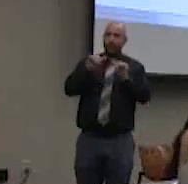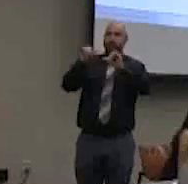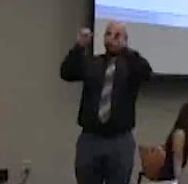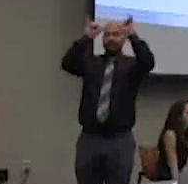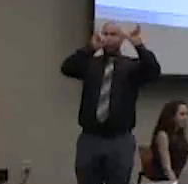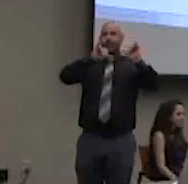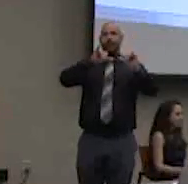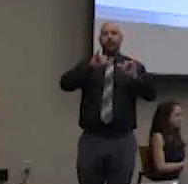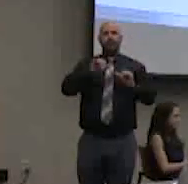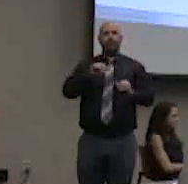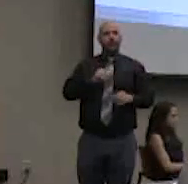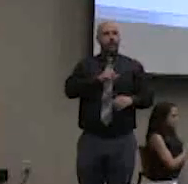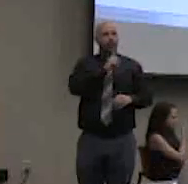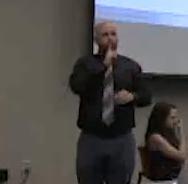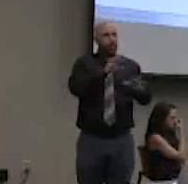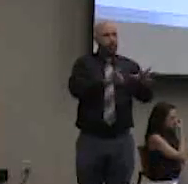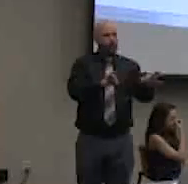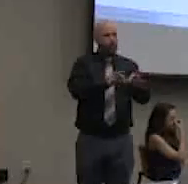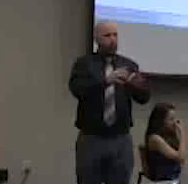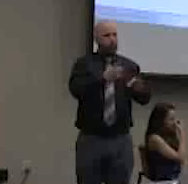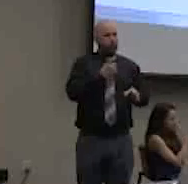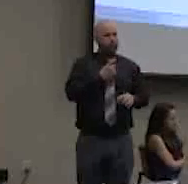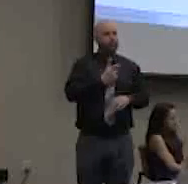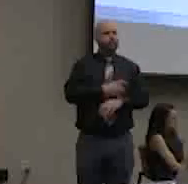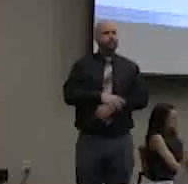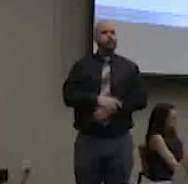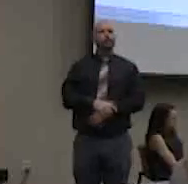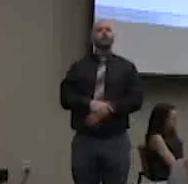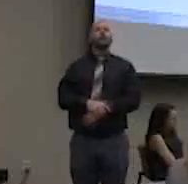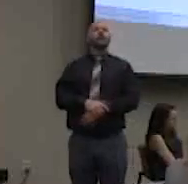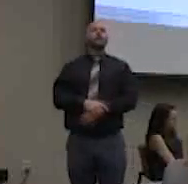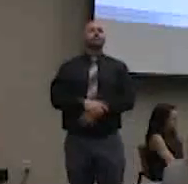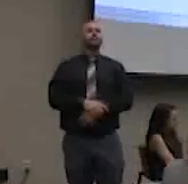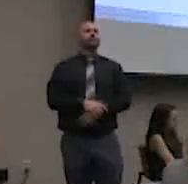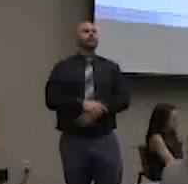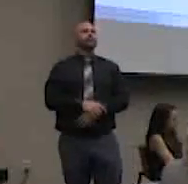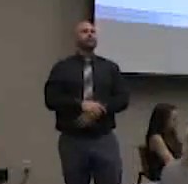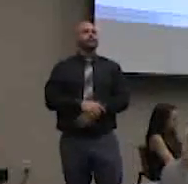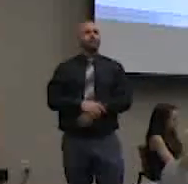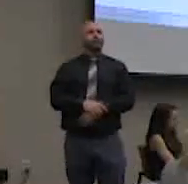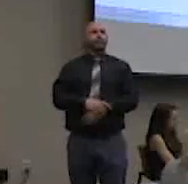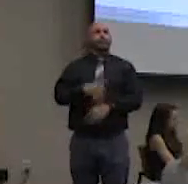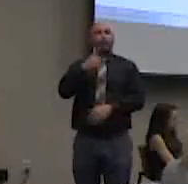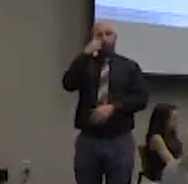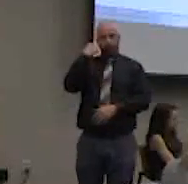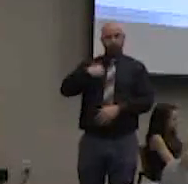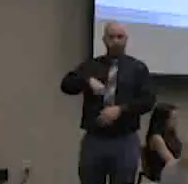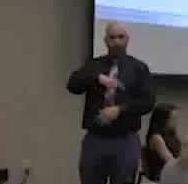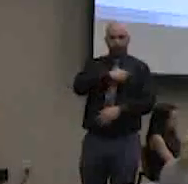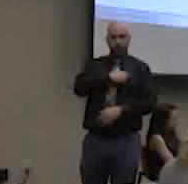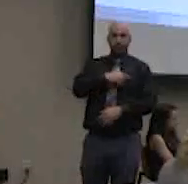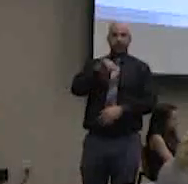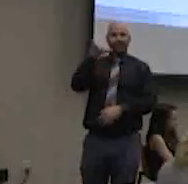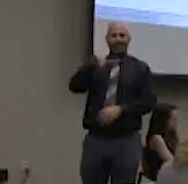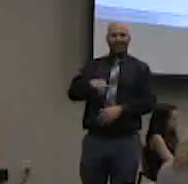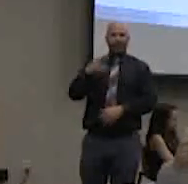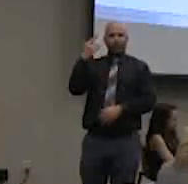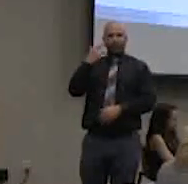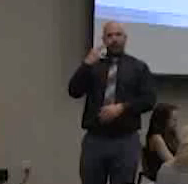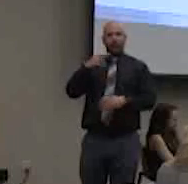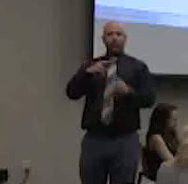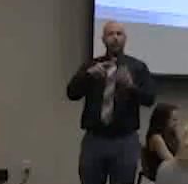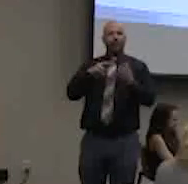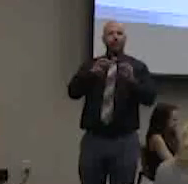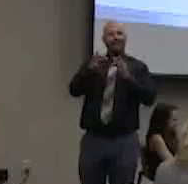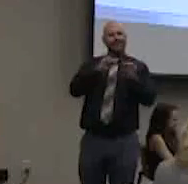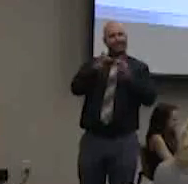important question. Yeah, I that for us is part of why we've defined the model as we have. So we've said,